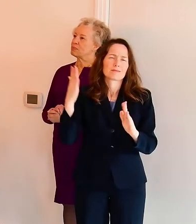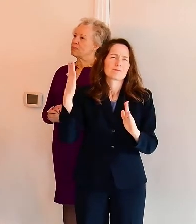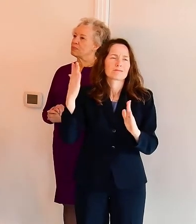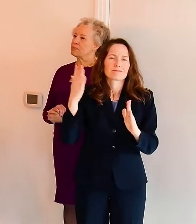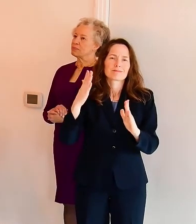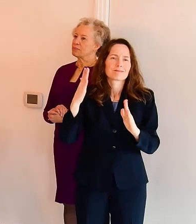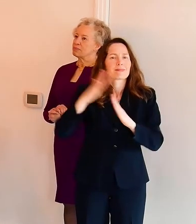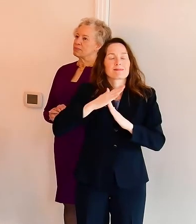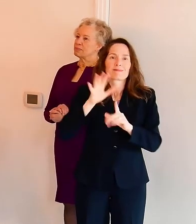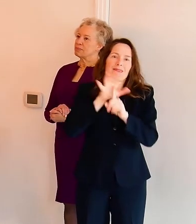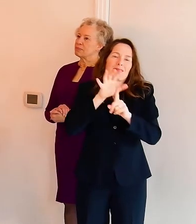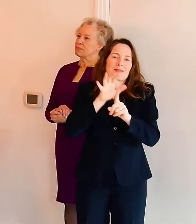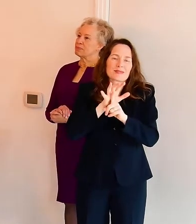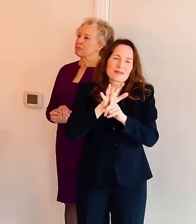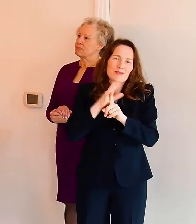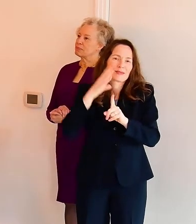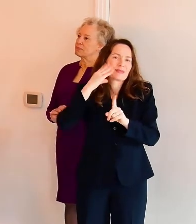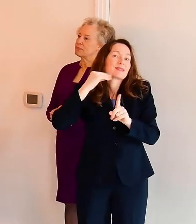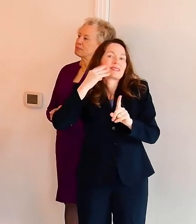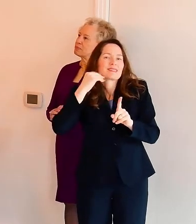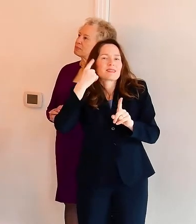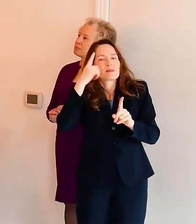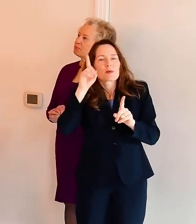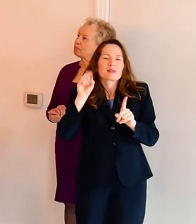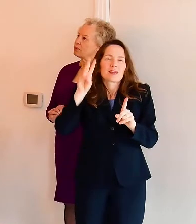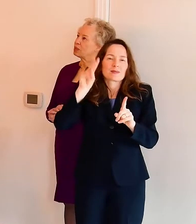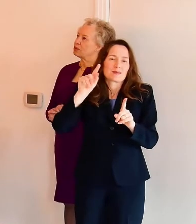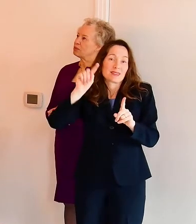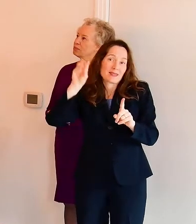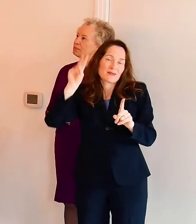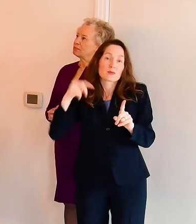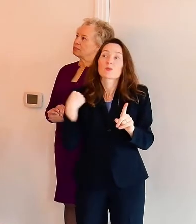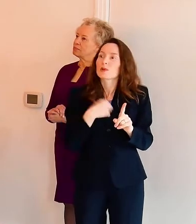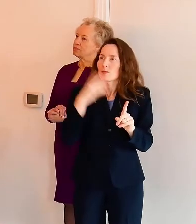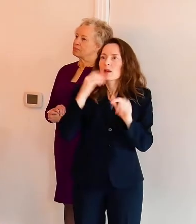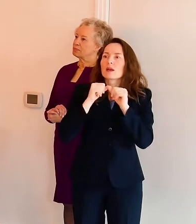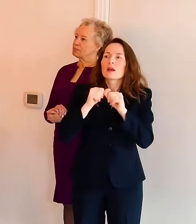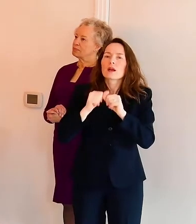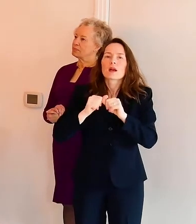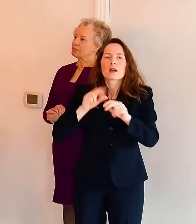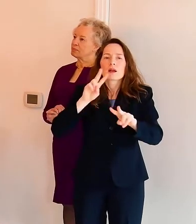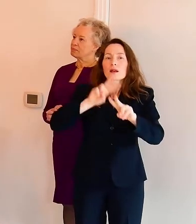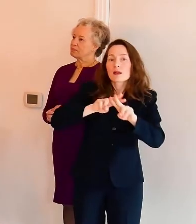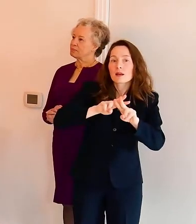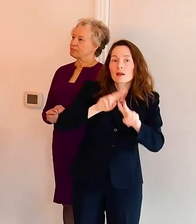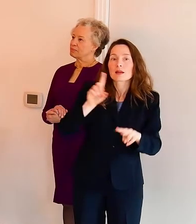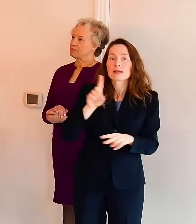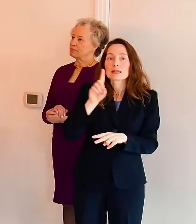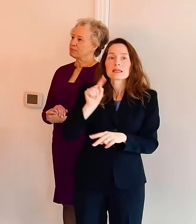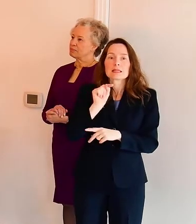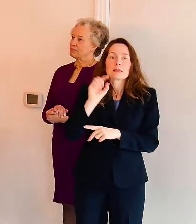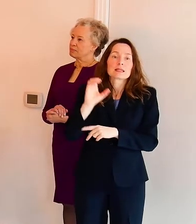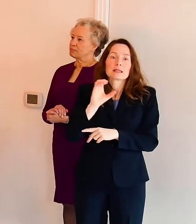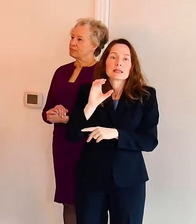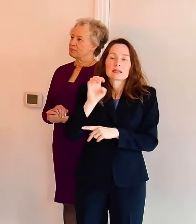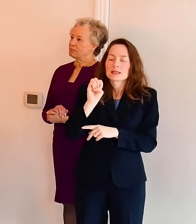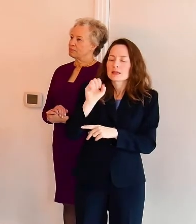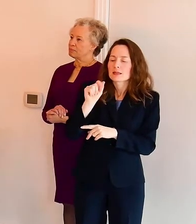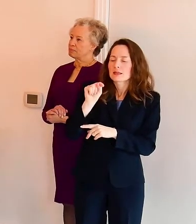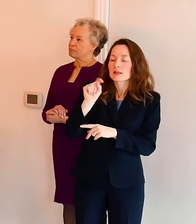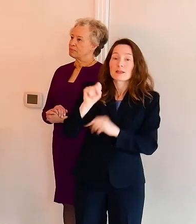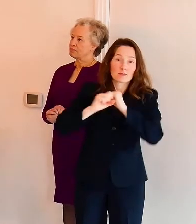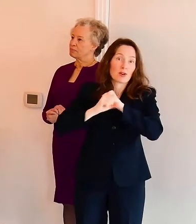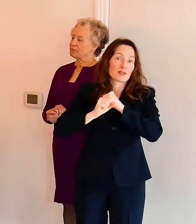individuals. We'll continue our popular hashtag DTC Eats marketing campaign, and we'll be